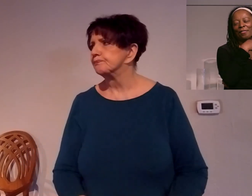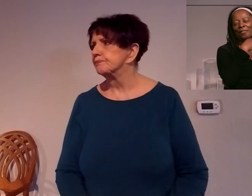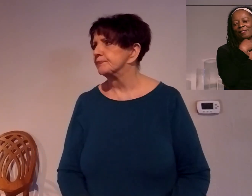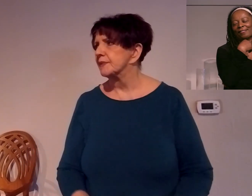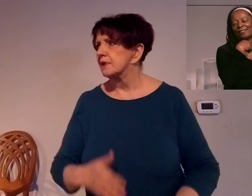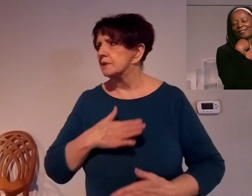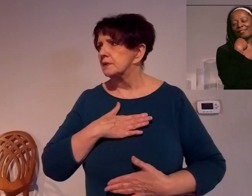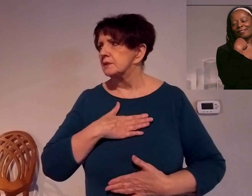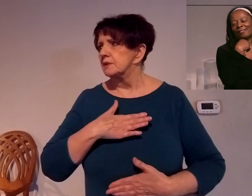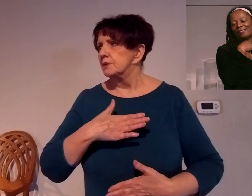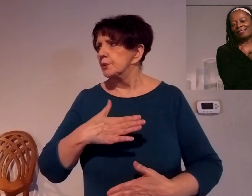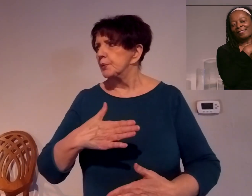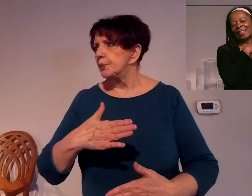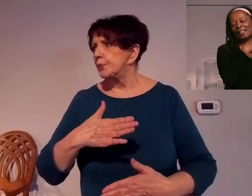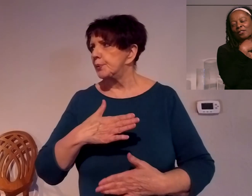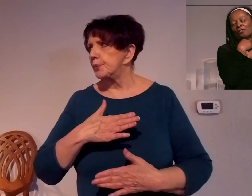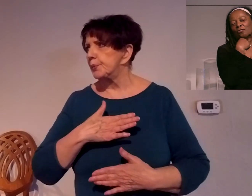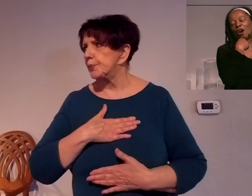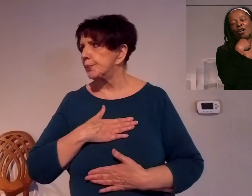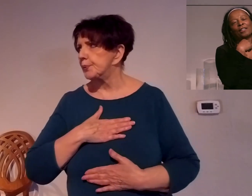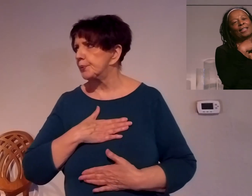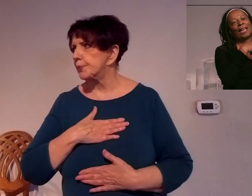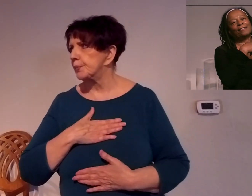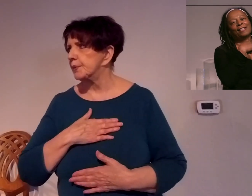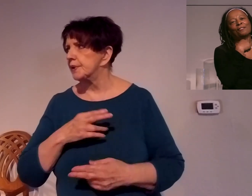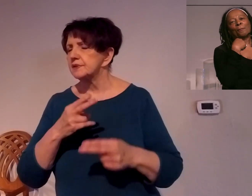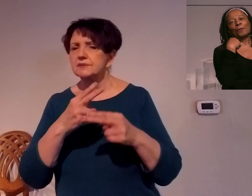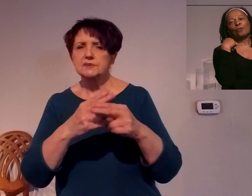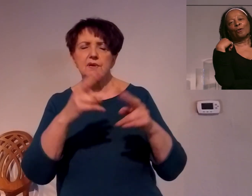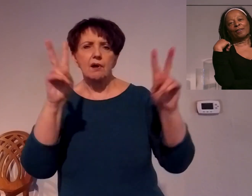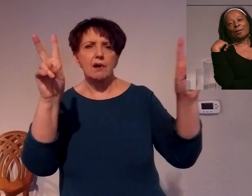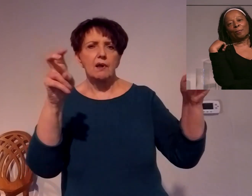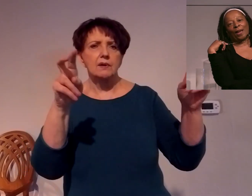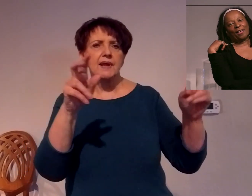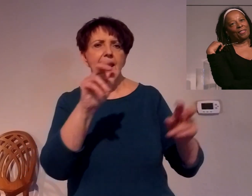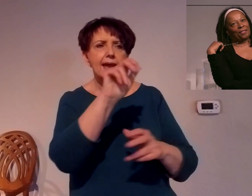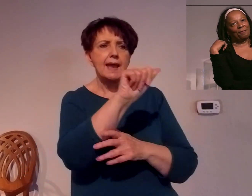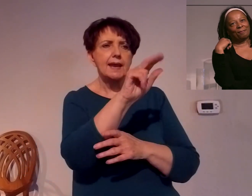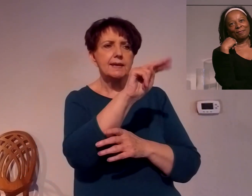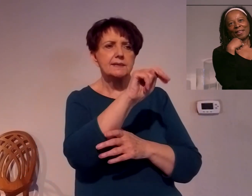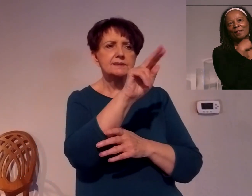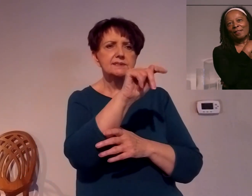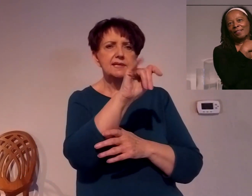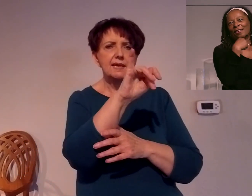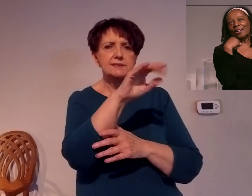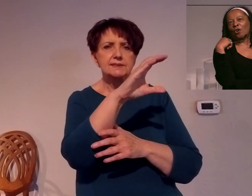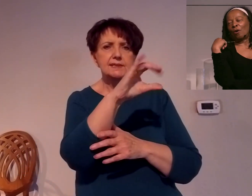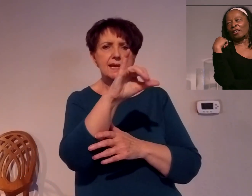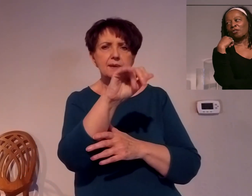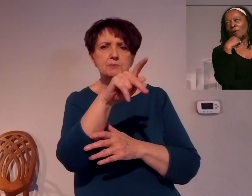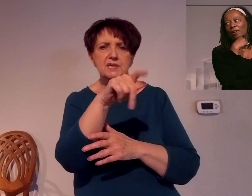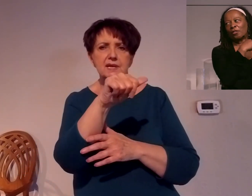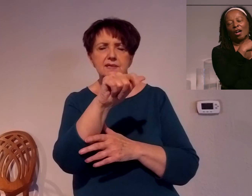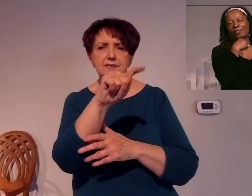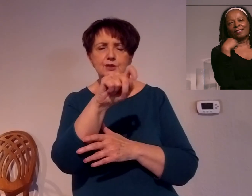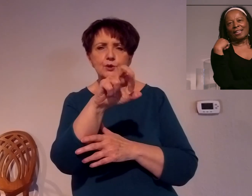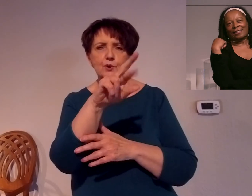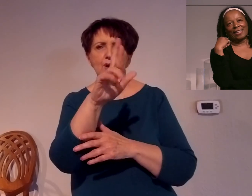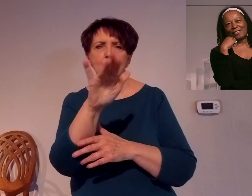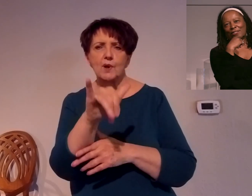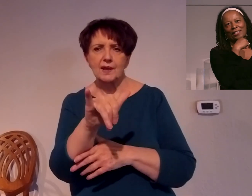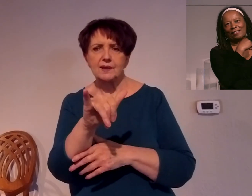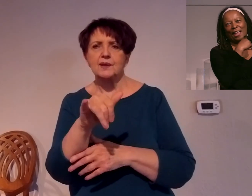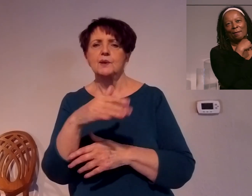Take a breath. This is called an anticipatory breath. According to our